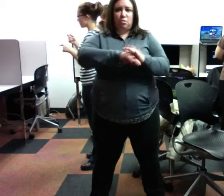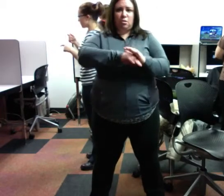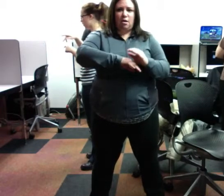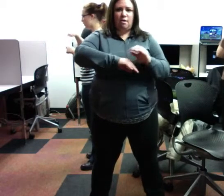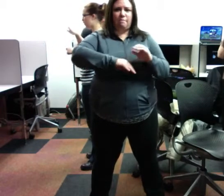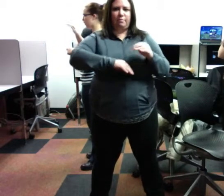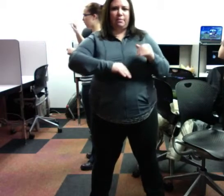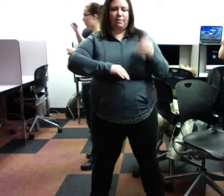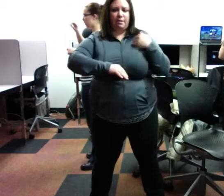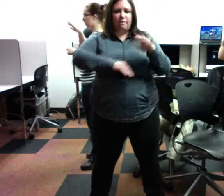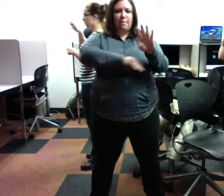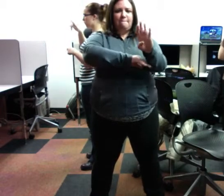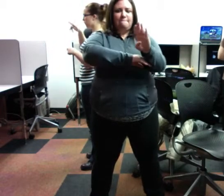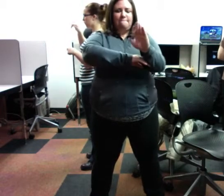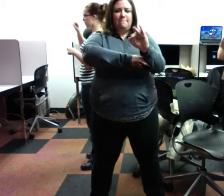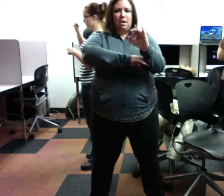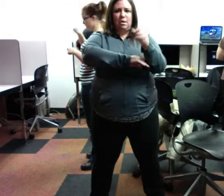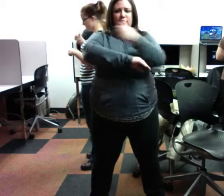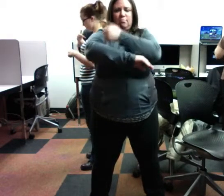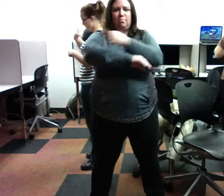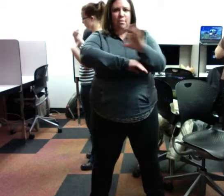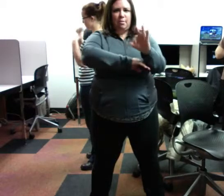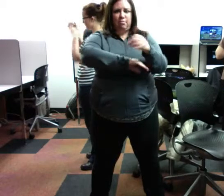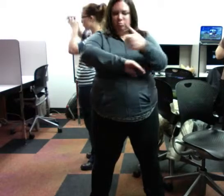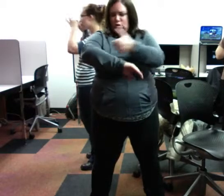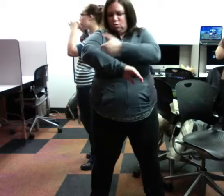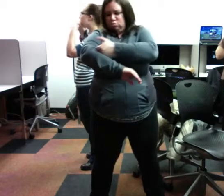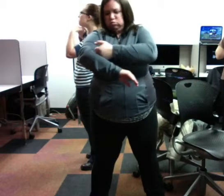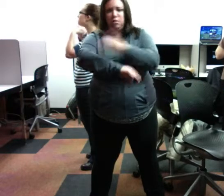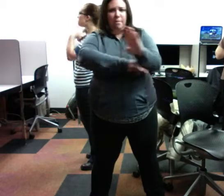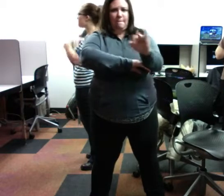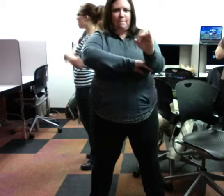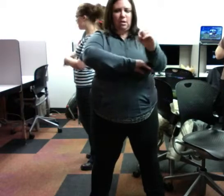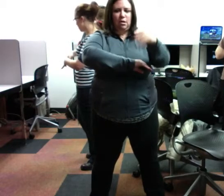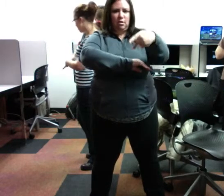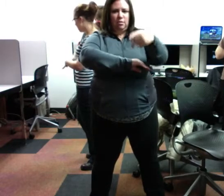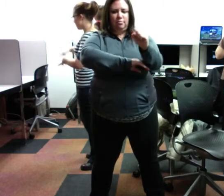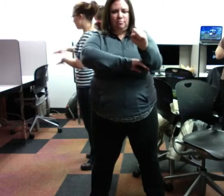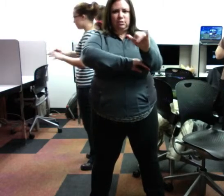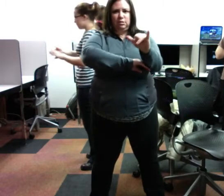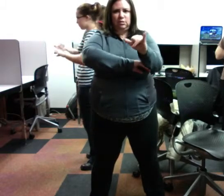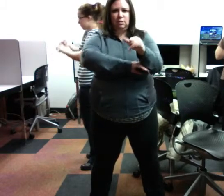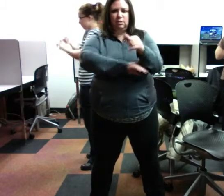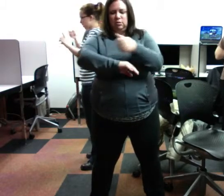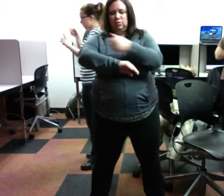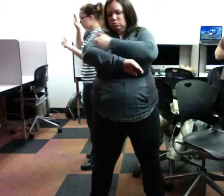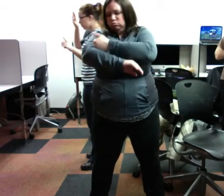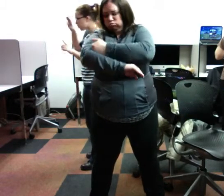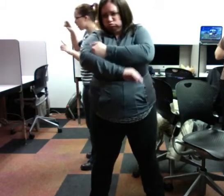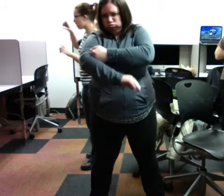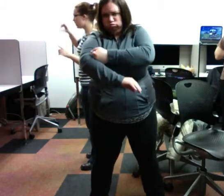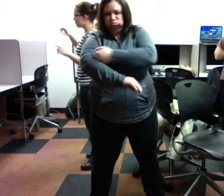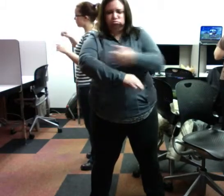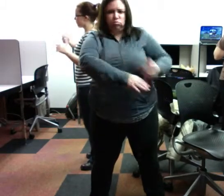my stomach and into my intestines, put a needle into my pancreas and got a few cells from the tumor. I was sedated, but